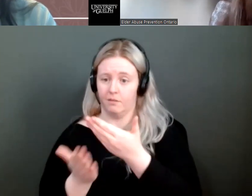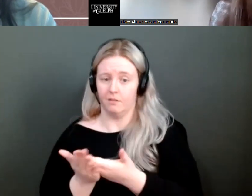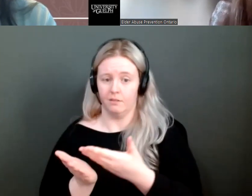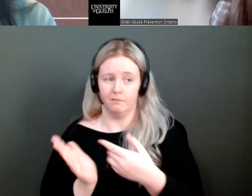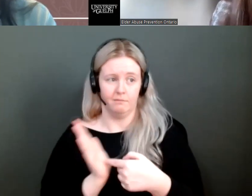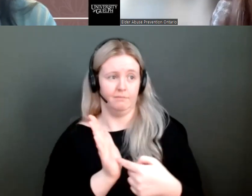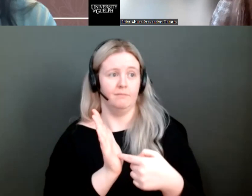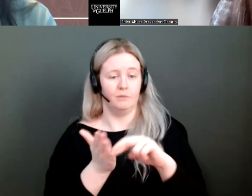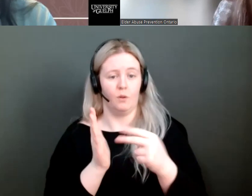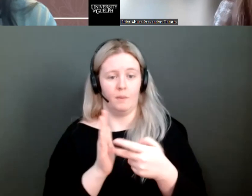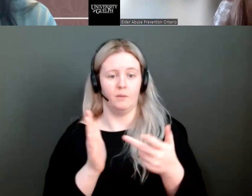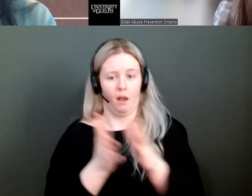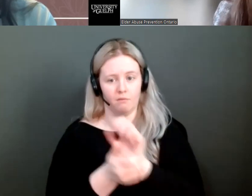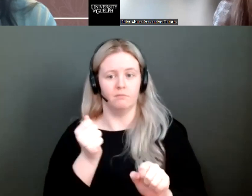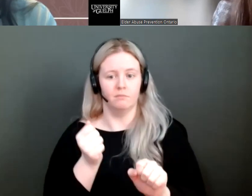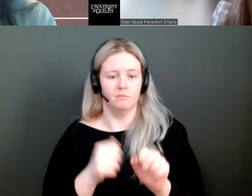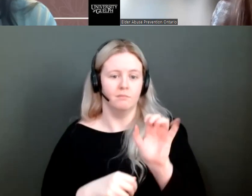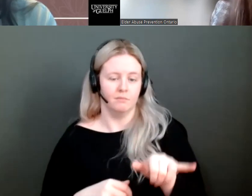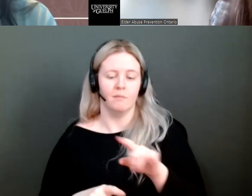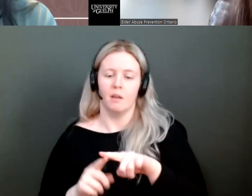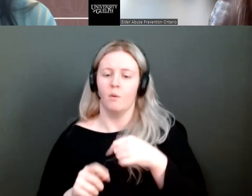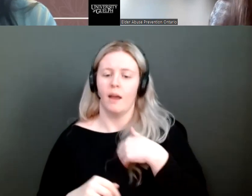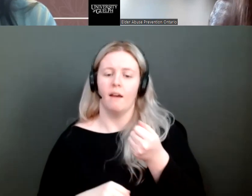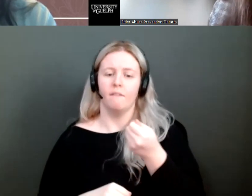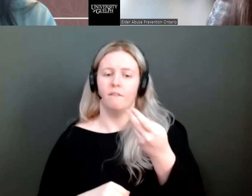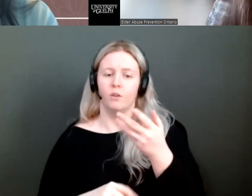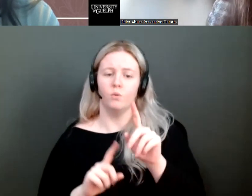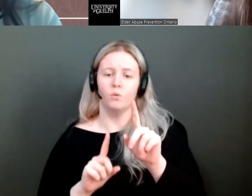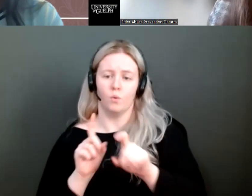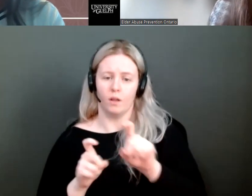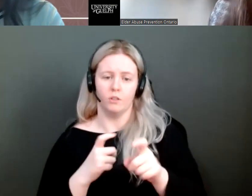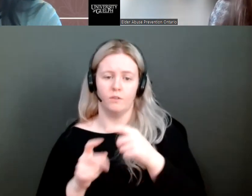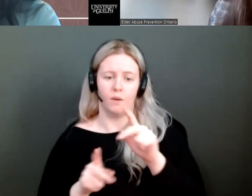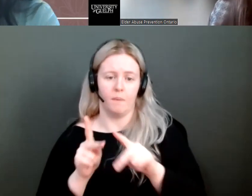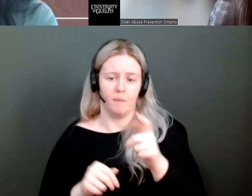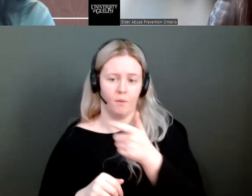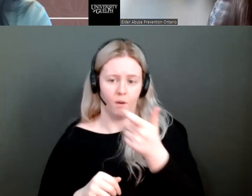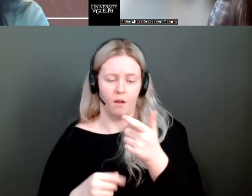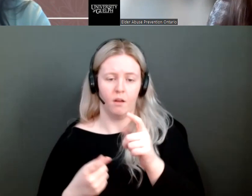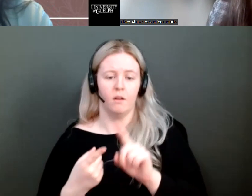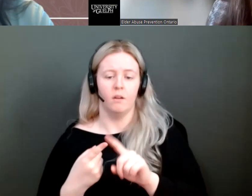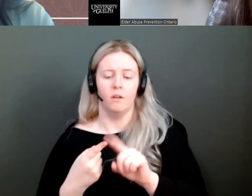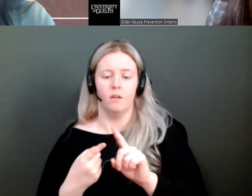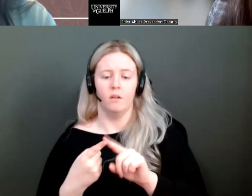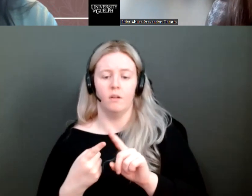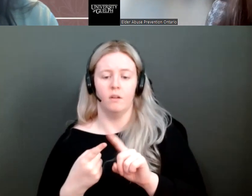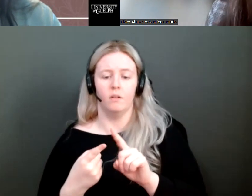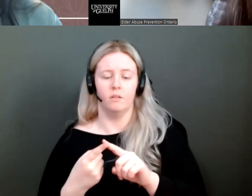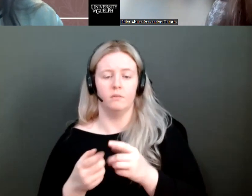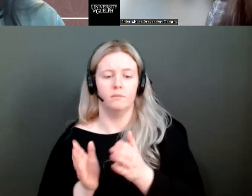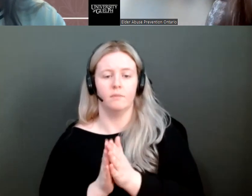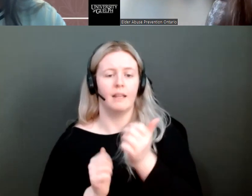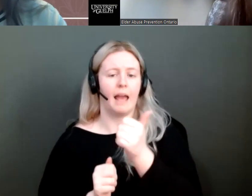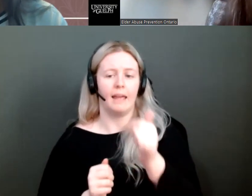we know what's happening. We do have a couple questions from our attendees. The first one was just asking, are there any research